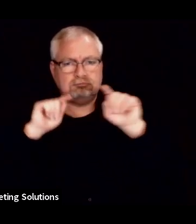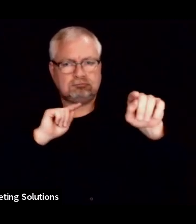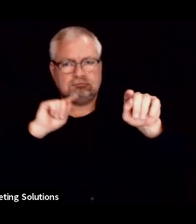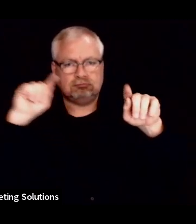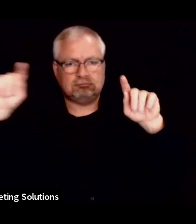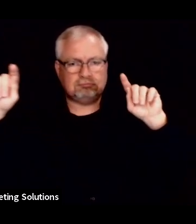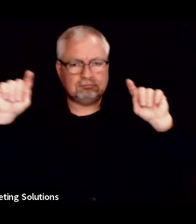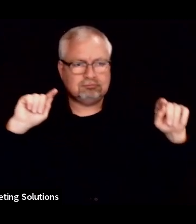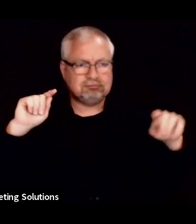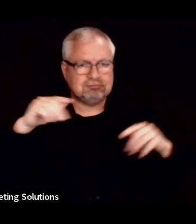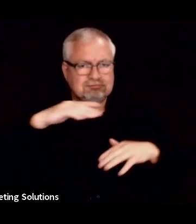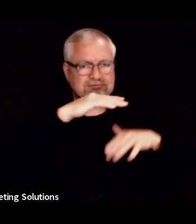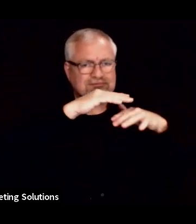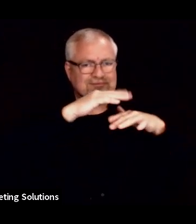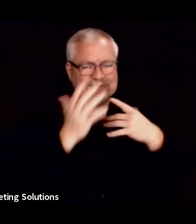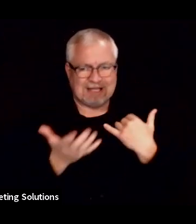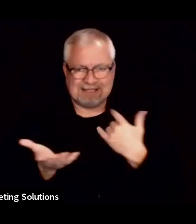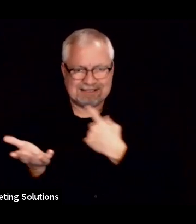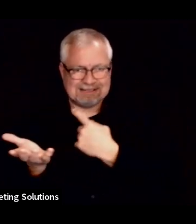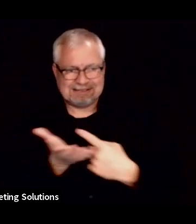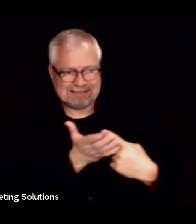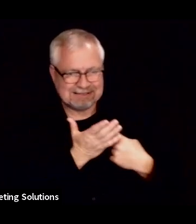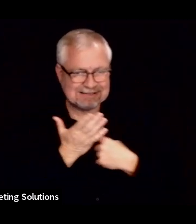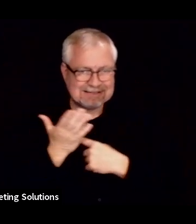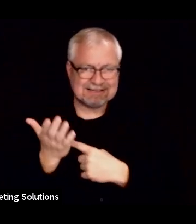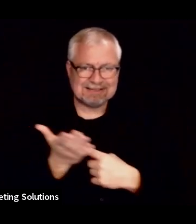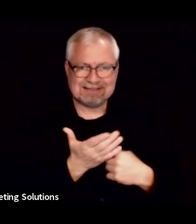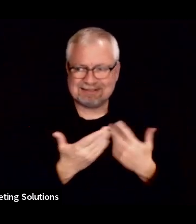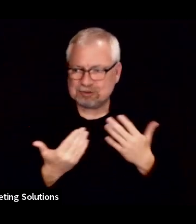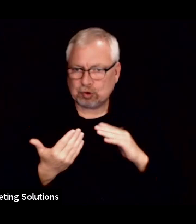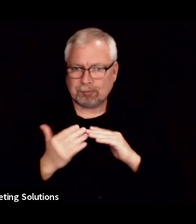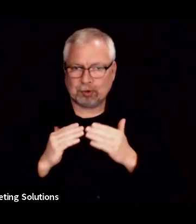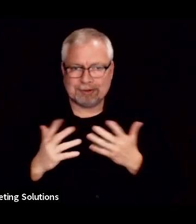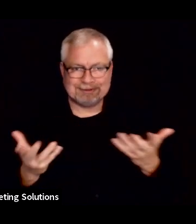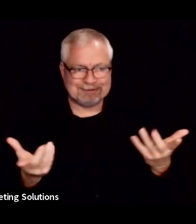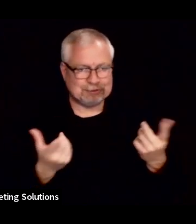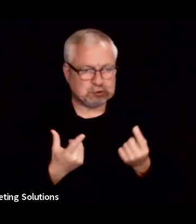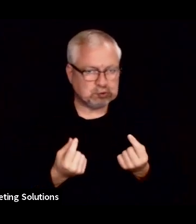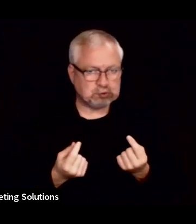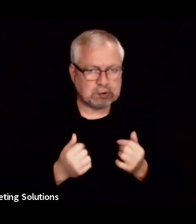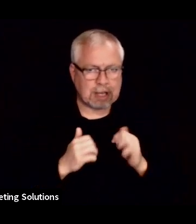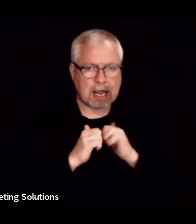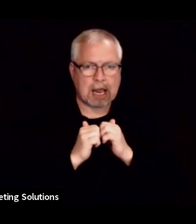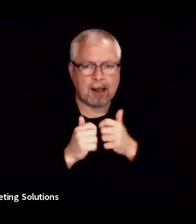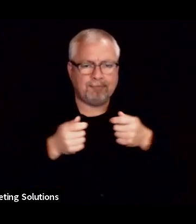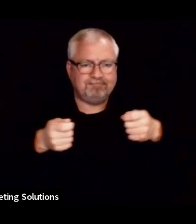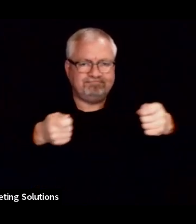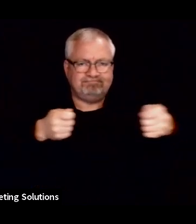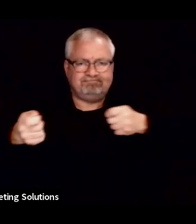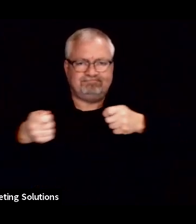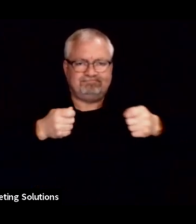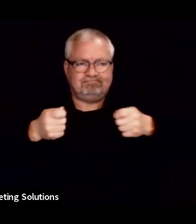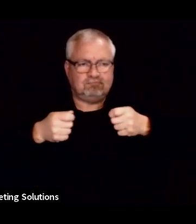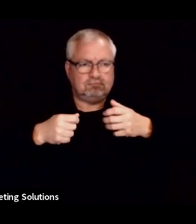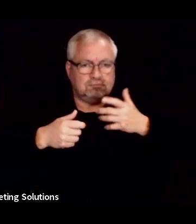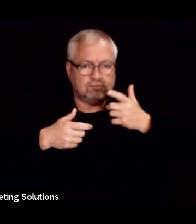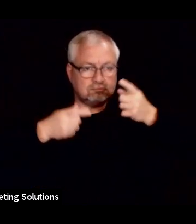discussions around the community about how best to collaborate to even out some of